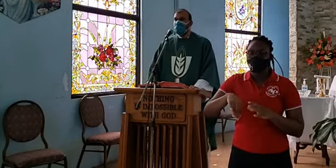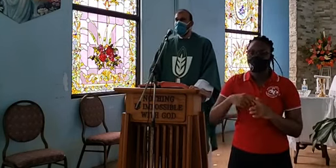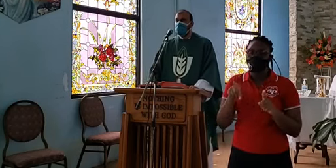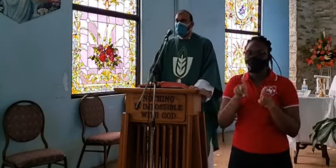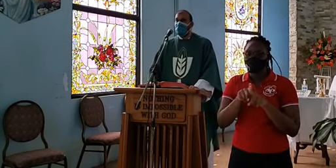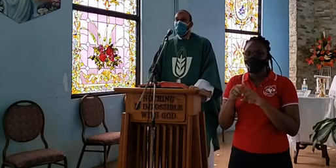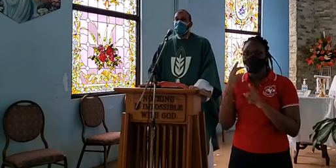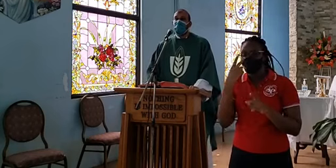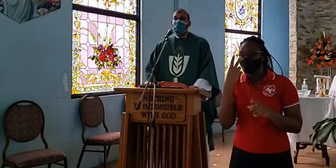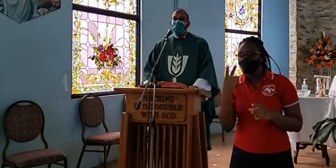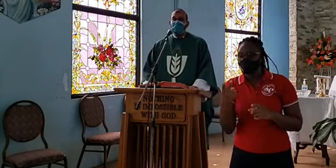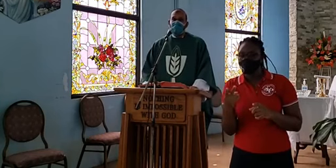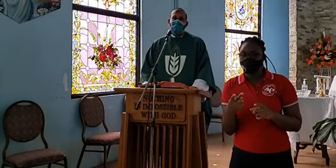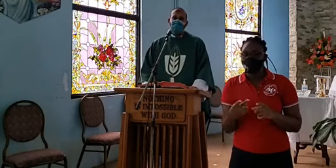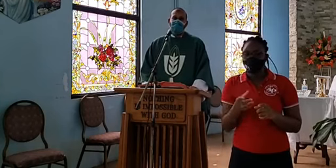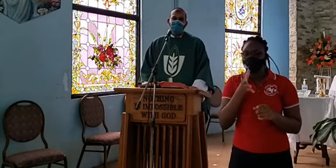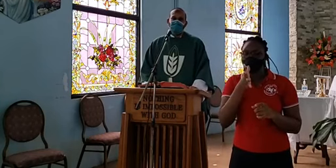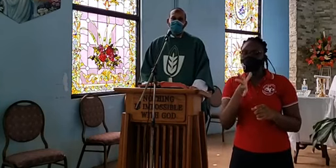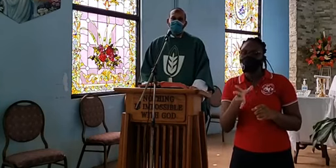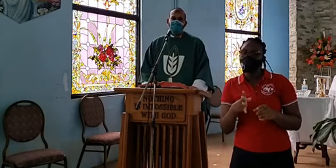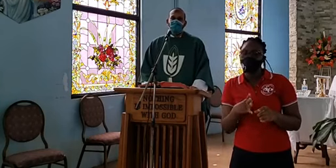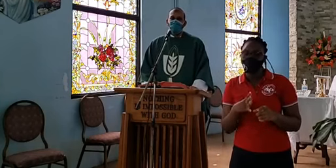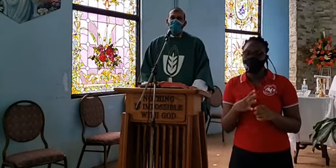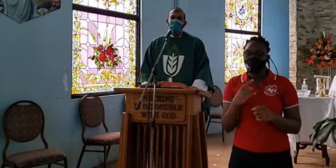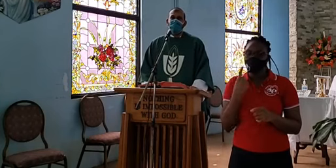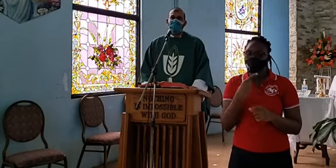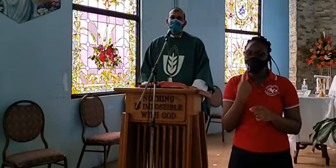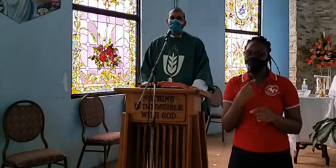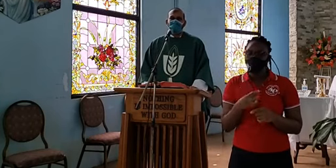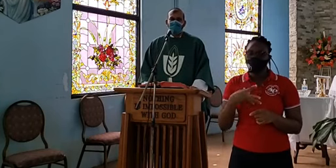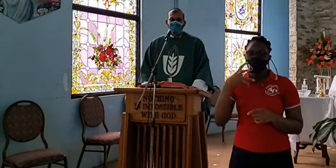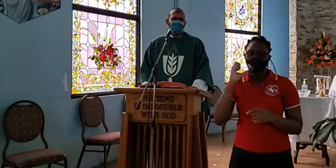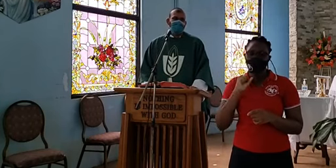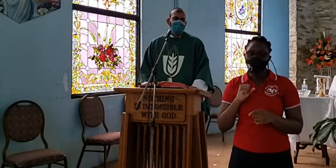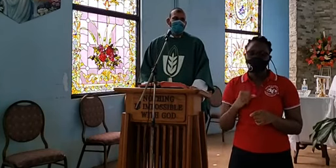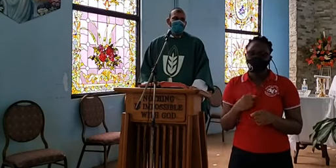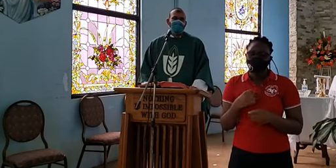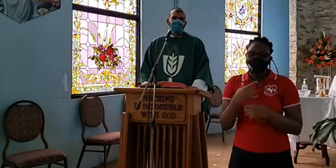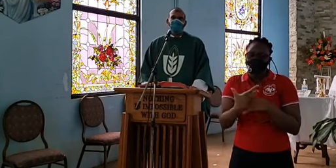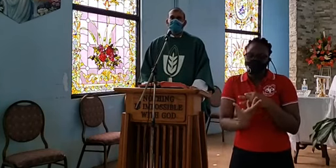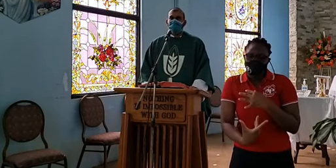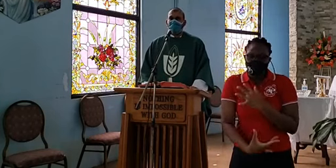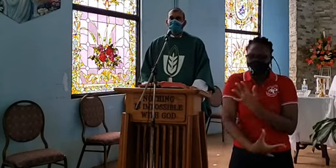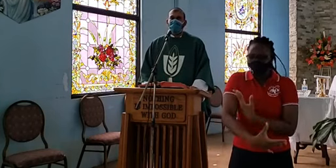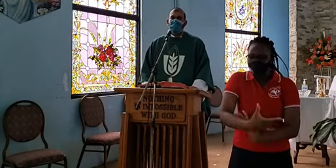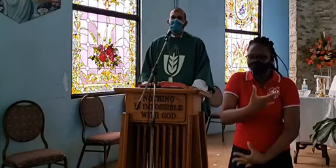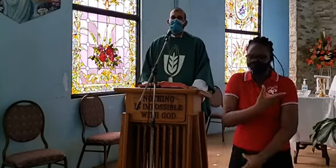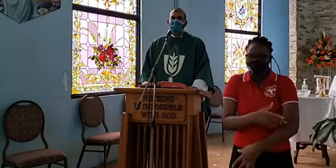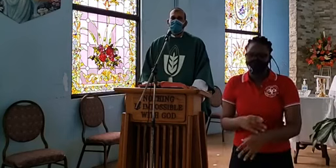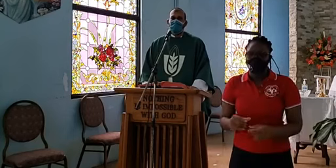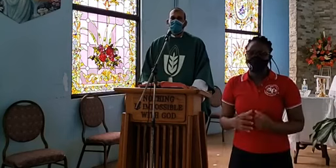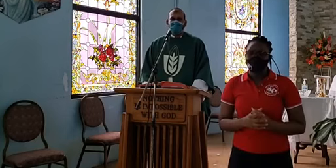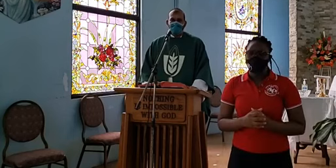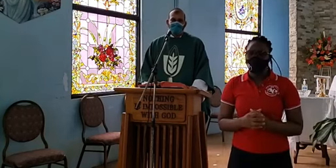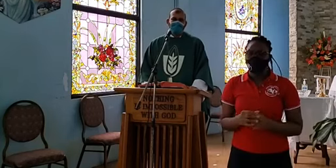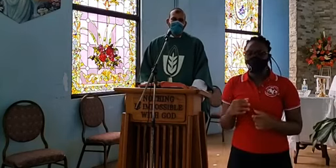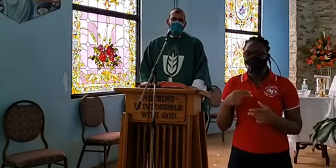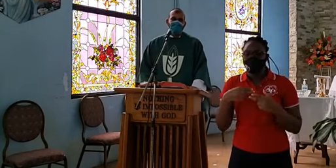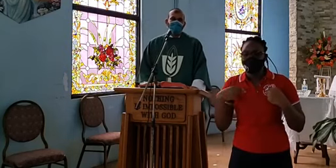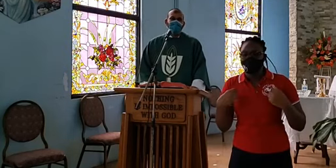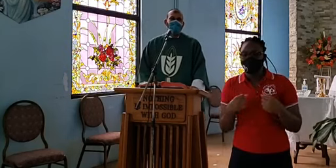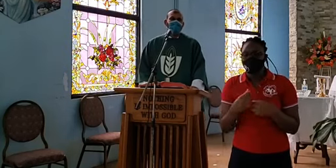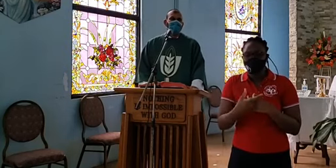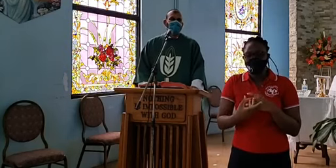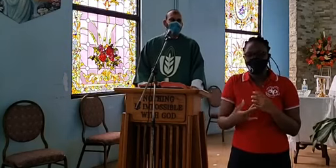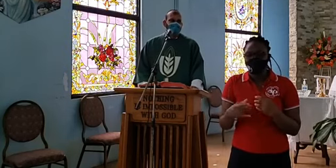Also, we saw a woman who was hemorrhaging. She had a blood